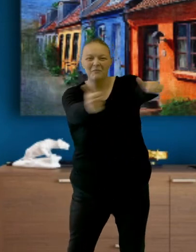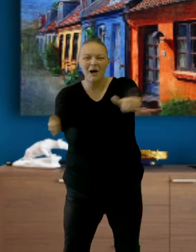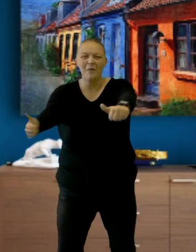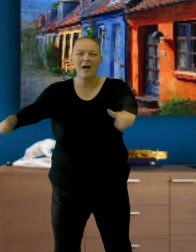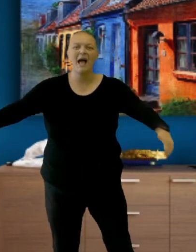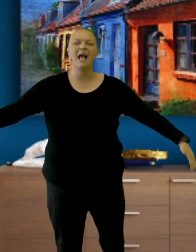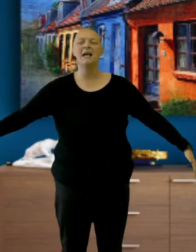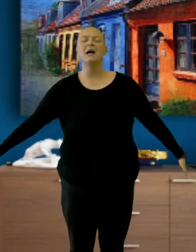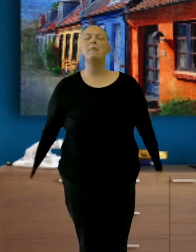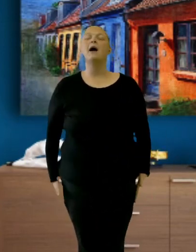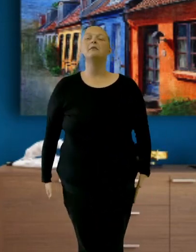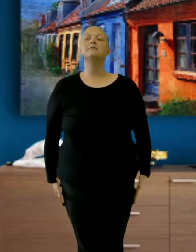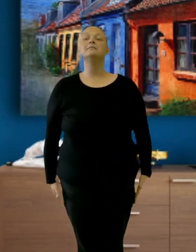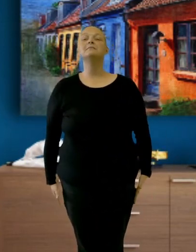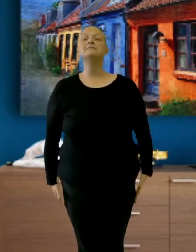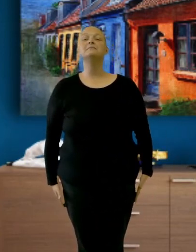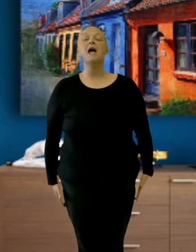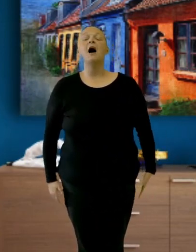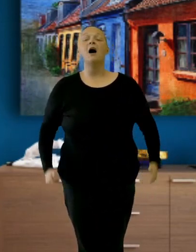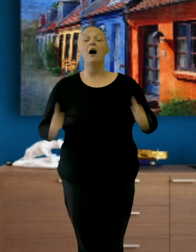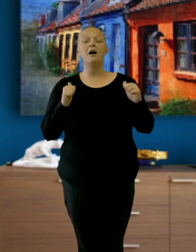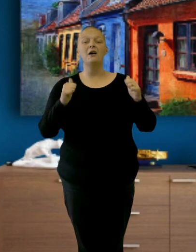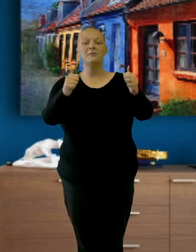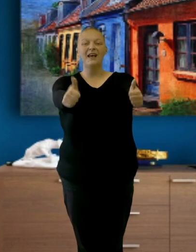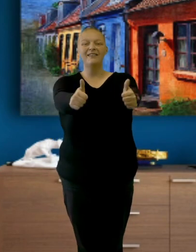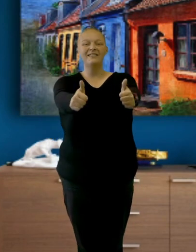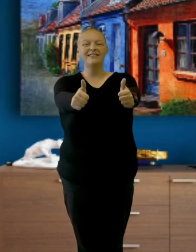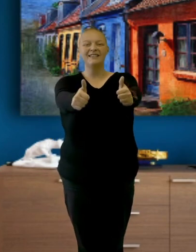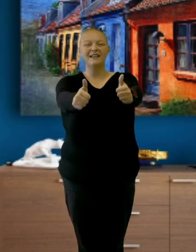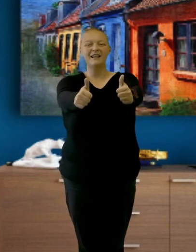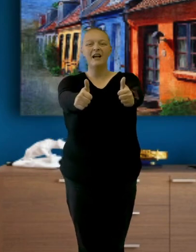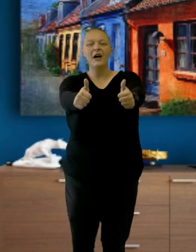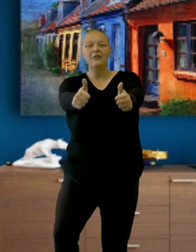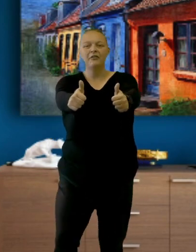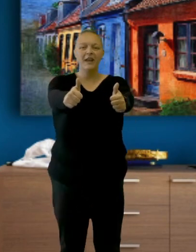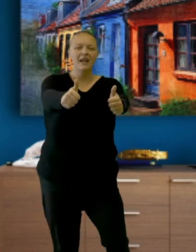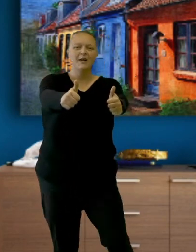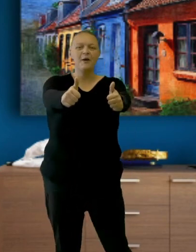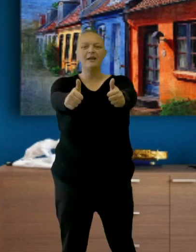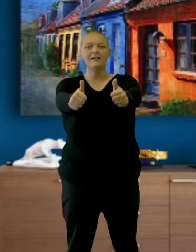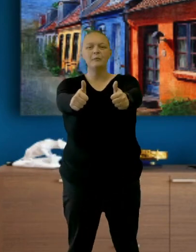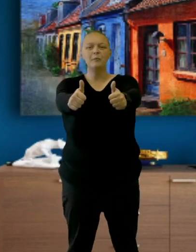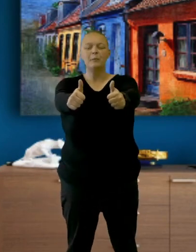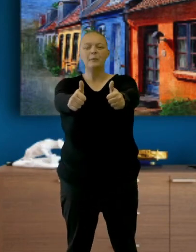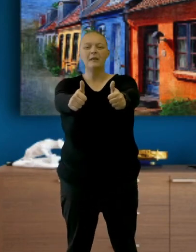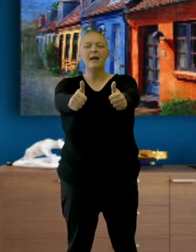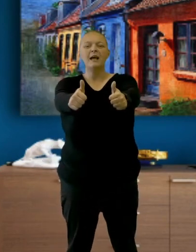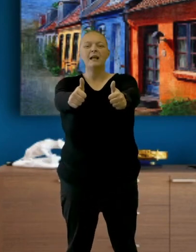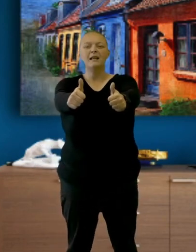dum-diddy-dum-diddy-dum-dum-dum. Hang about, arms out, feet apart,